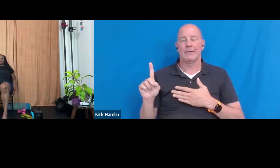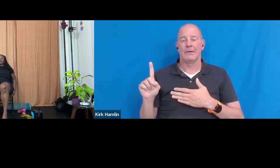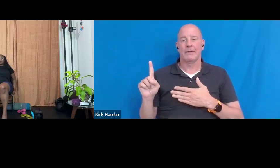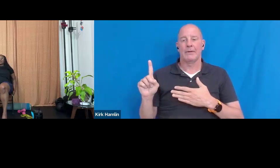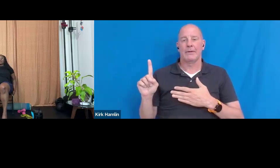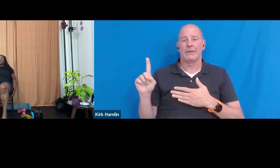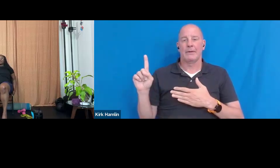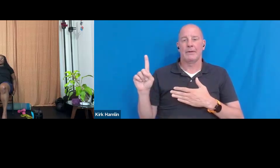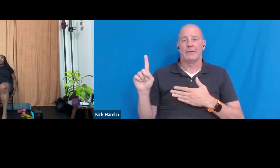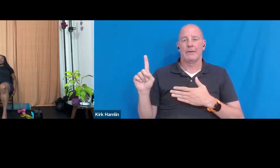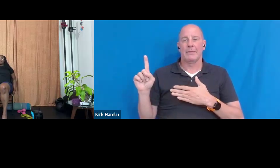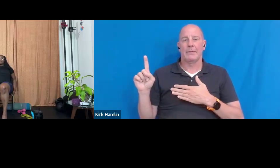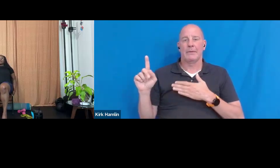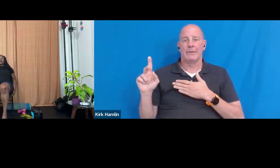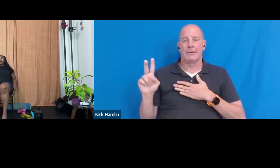Breathing in.